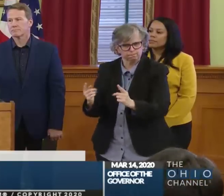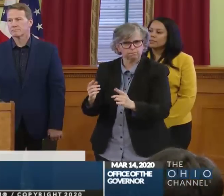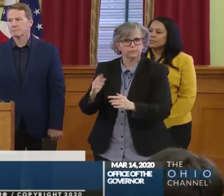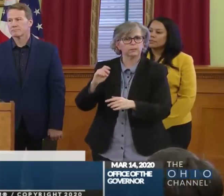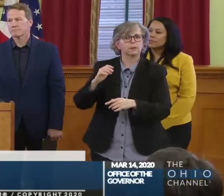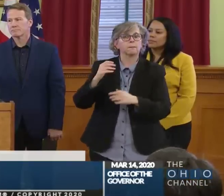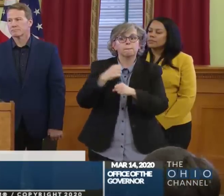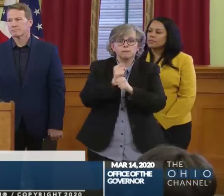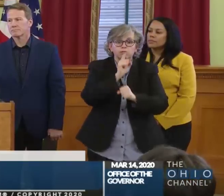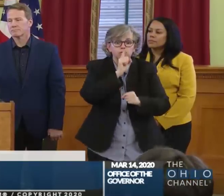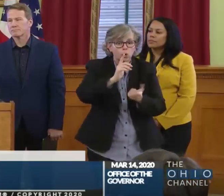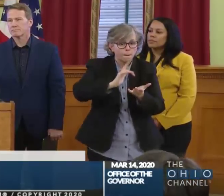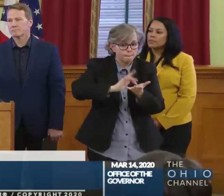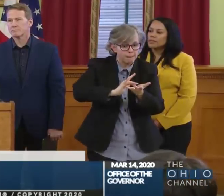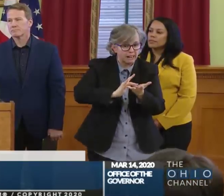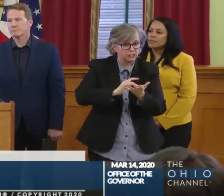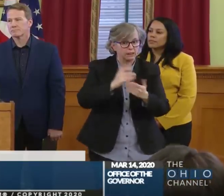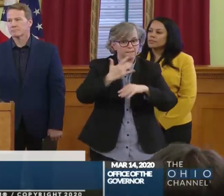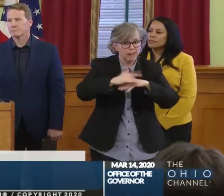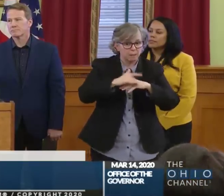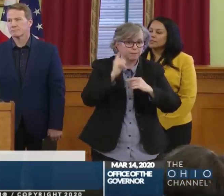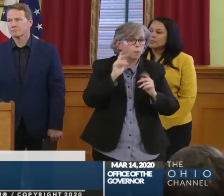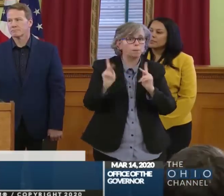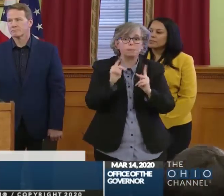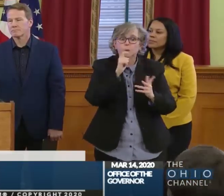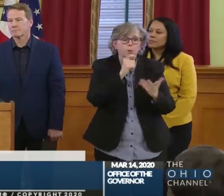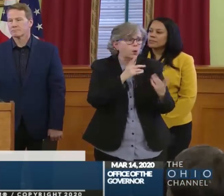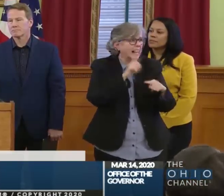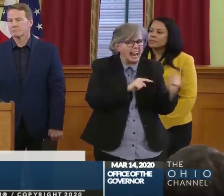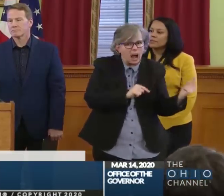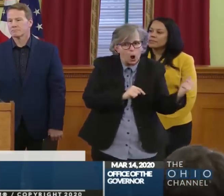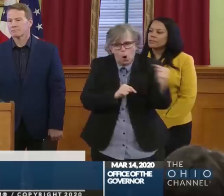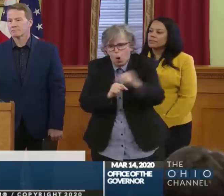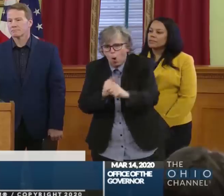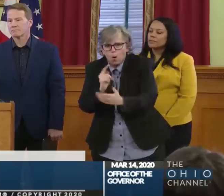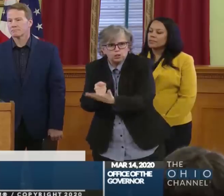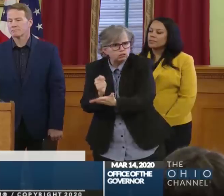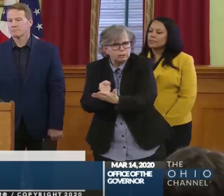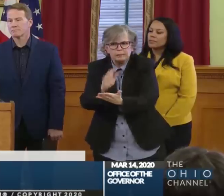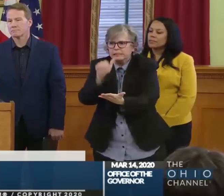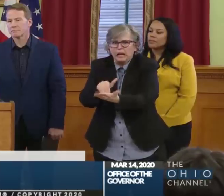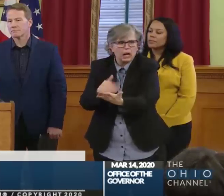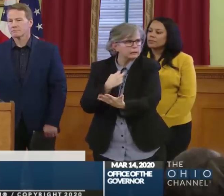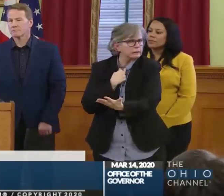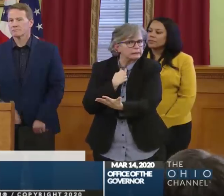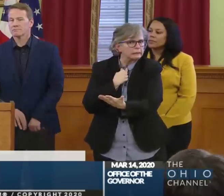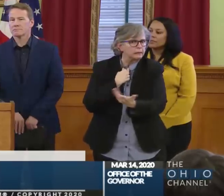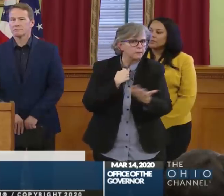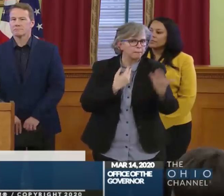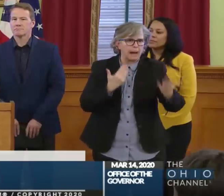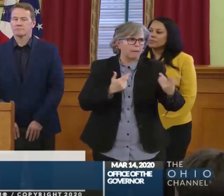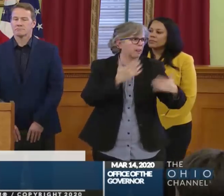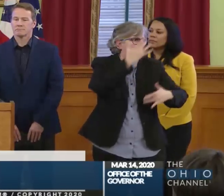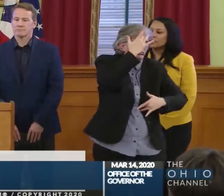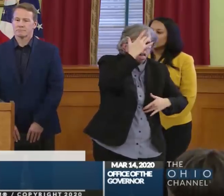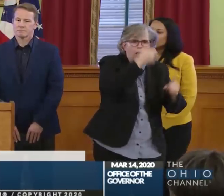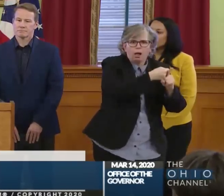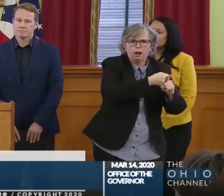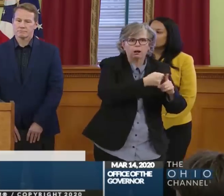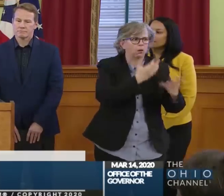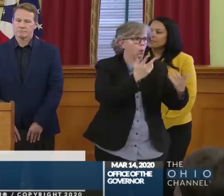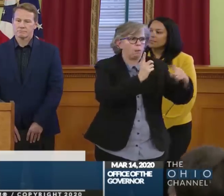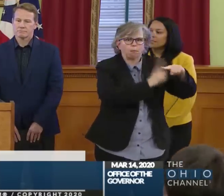unable to come to a treatment center now because of the risk that they may have COVID-19, but will be able to get the medication